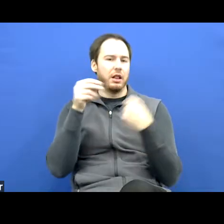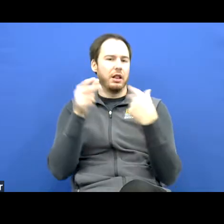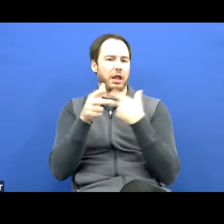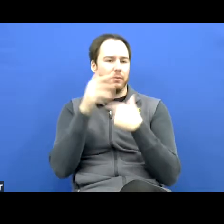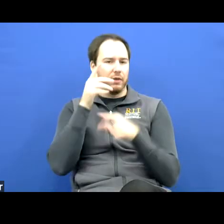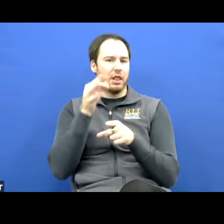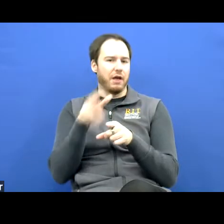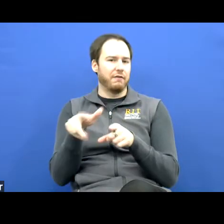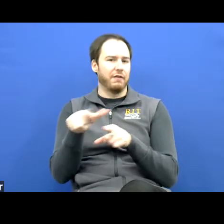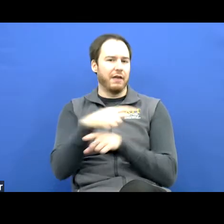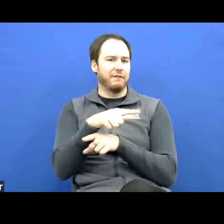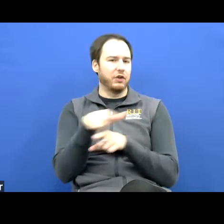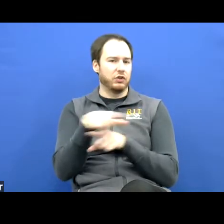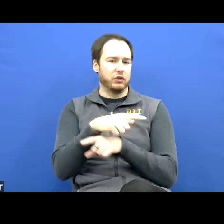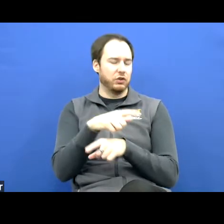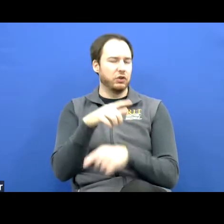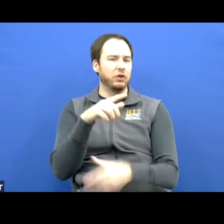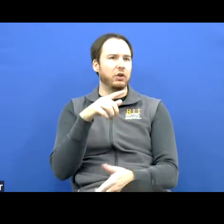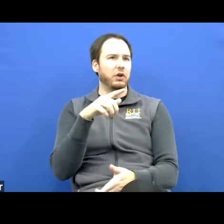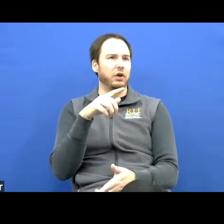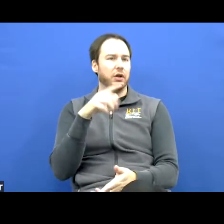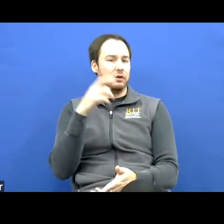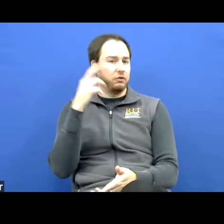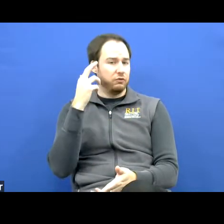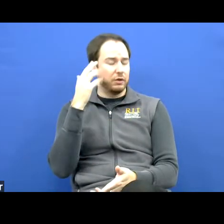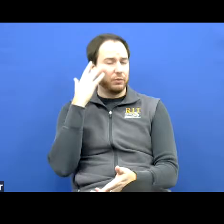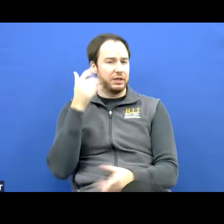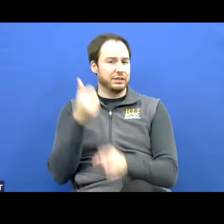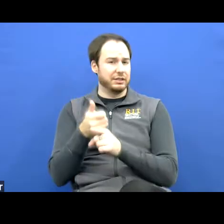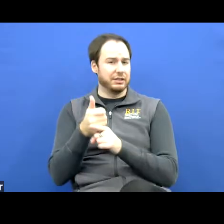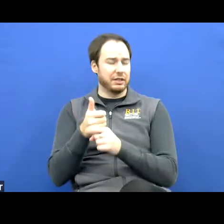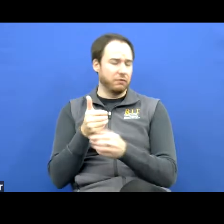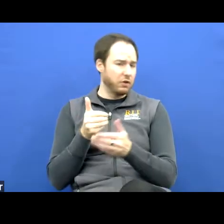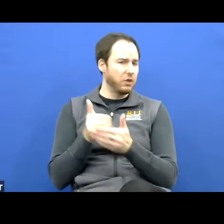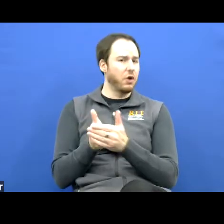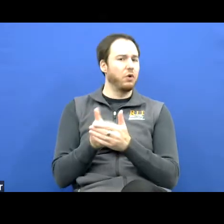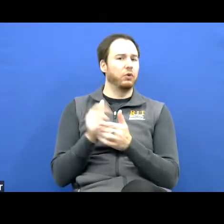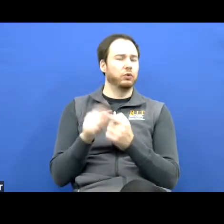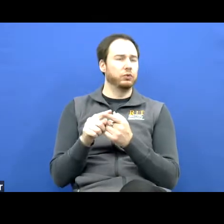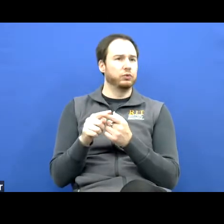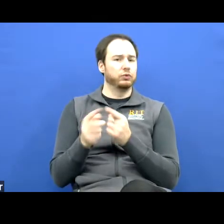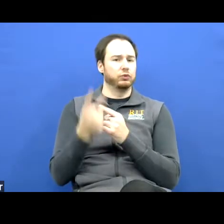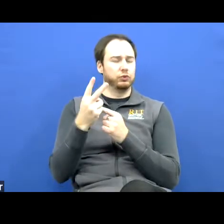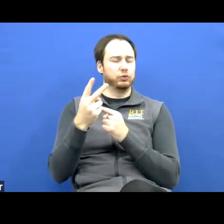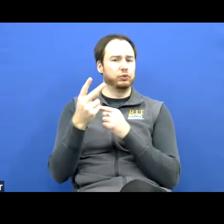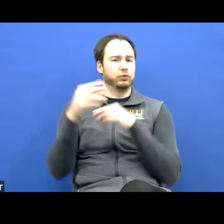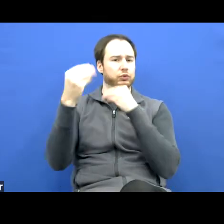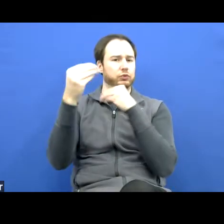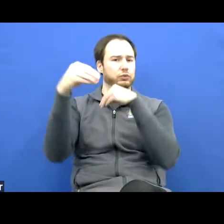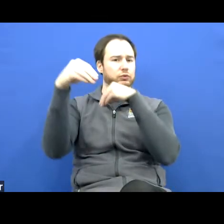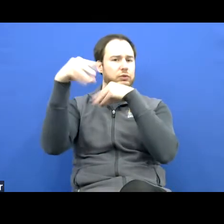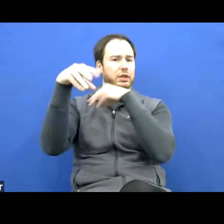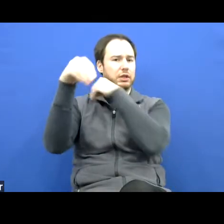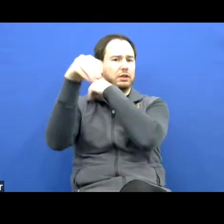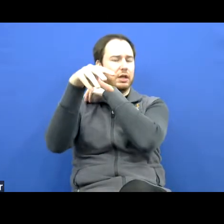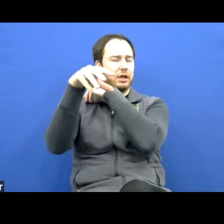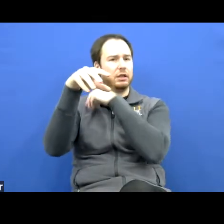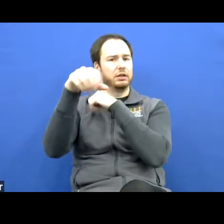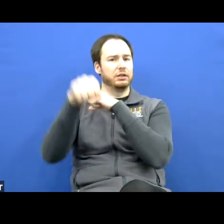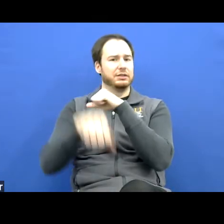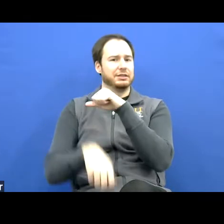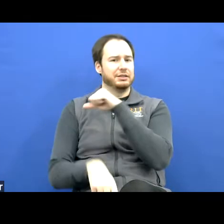turns on either side, because it's so in such close proximity to two traffic lights, Jefferson Road to the south